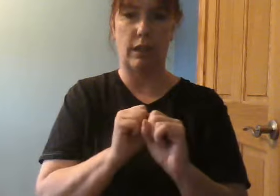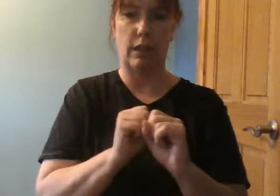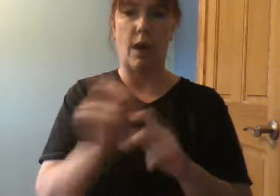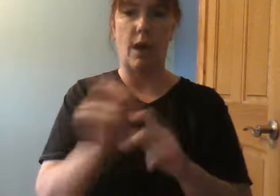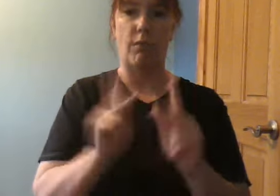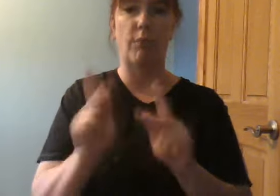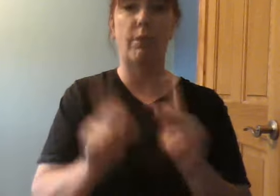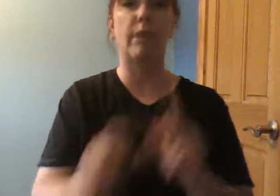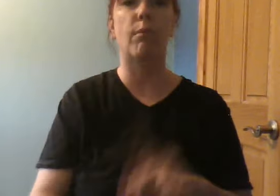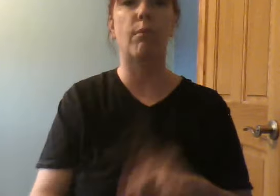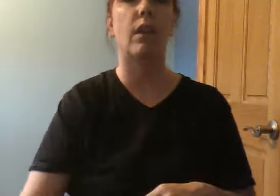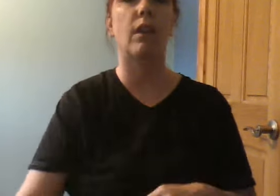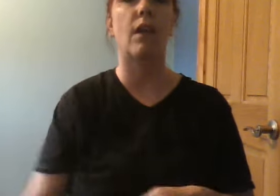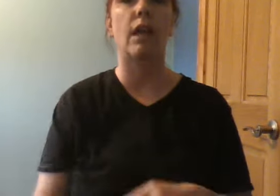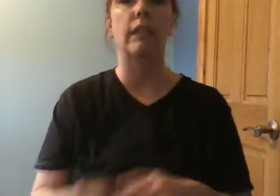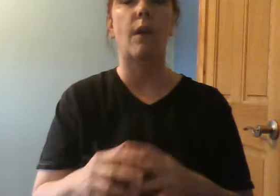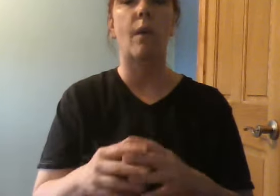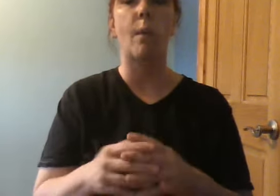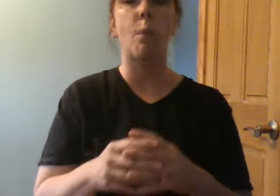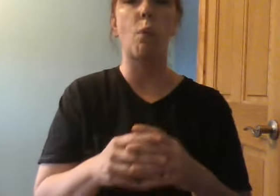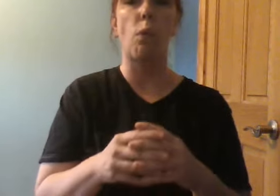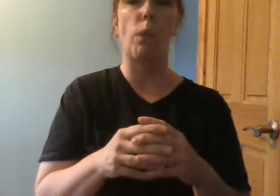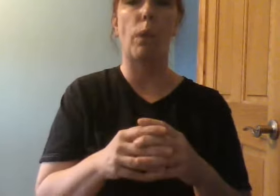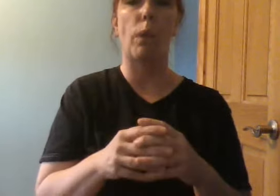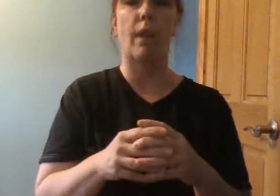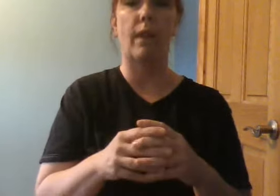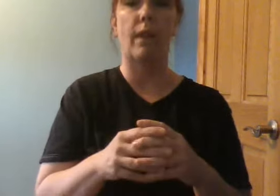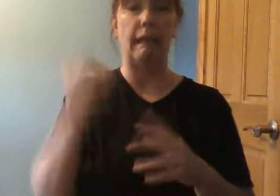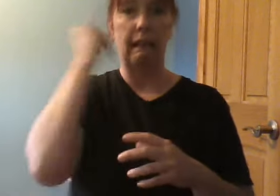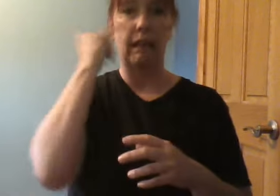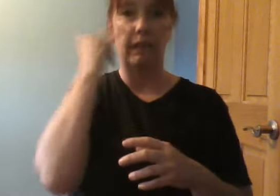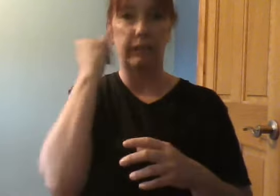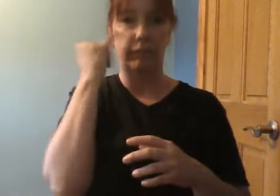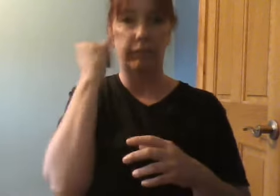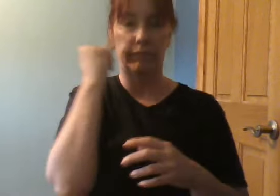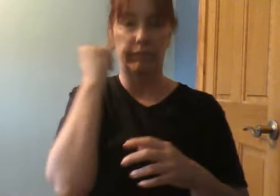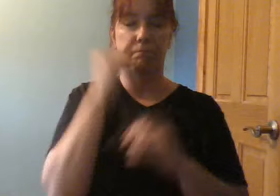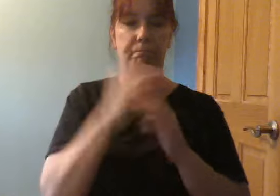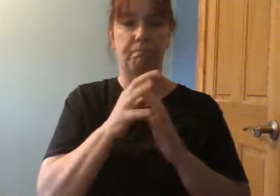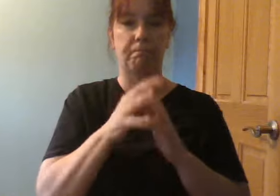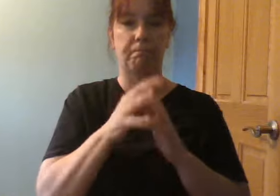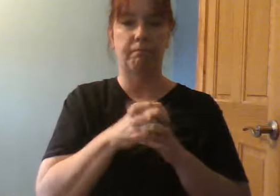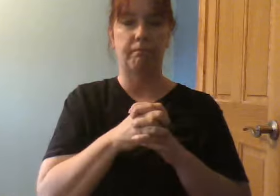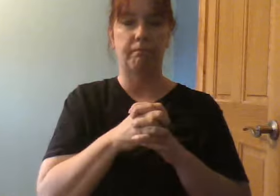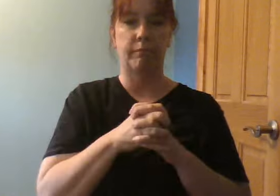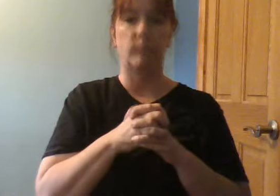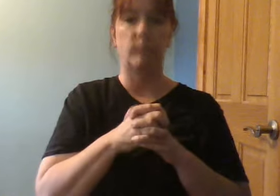parts in a play about security. And as long as everybody learns their lines, everyone's happy. But it's not real security, right?